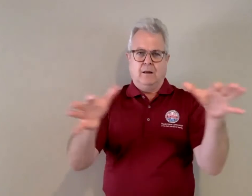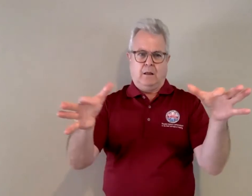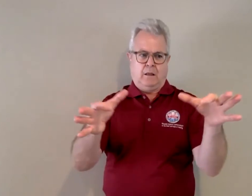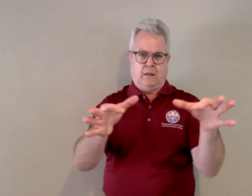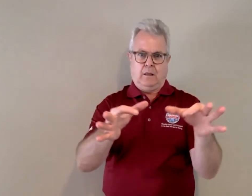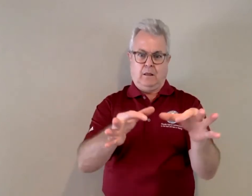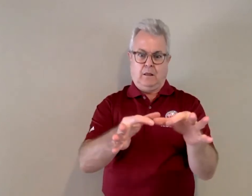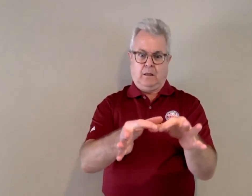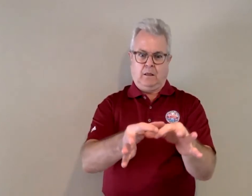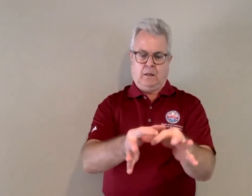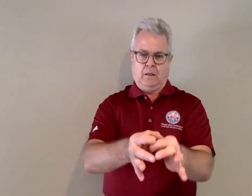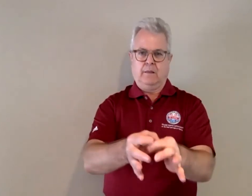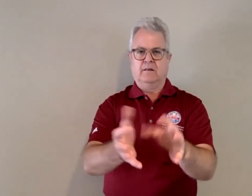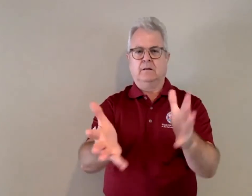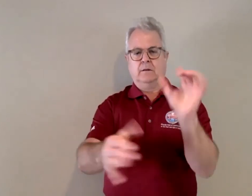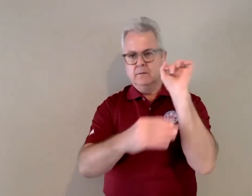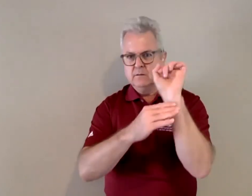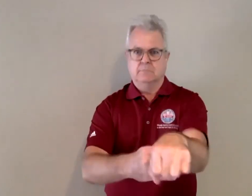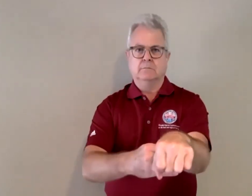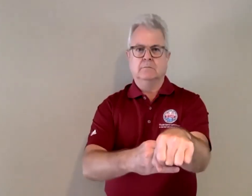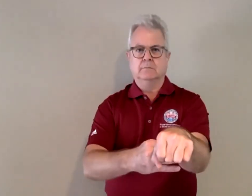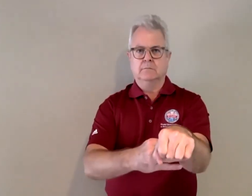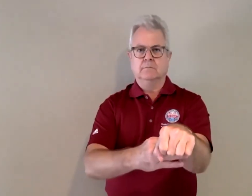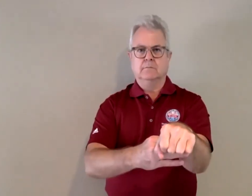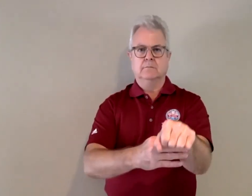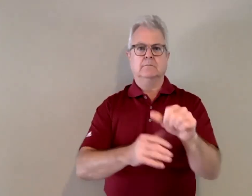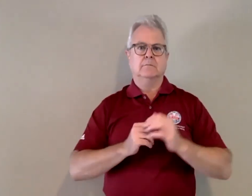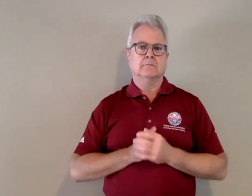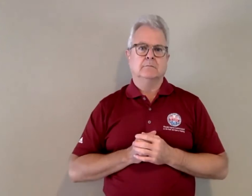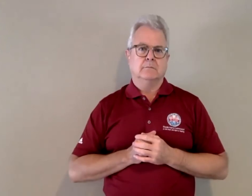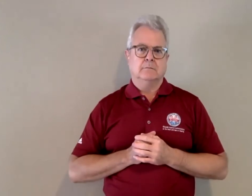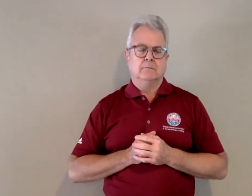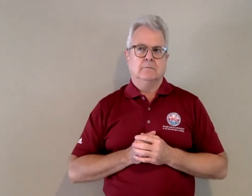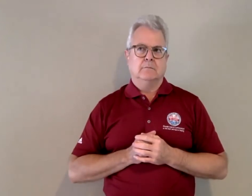we can dwindle those numbers down and beat COVID.